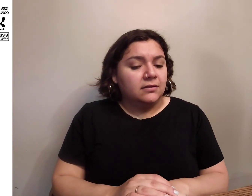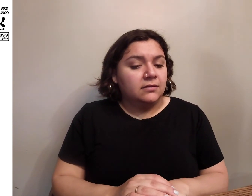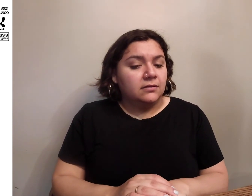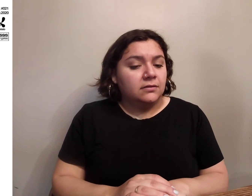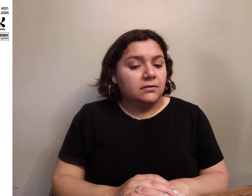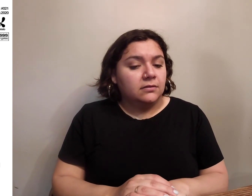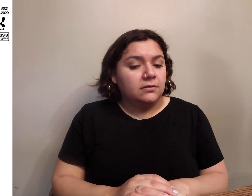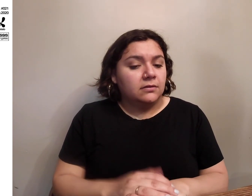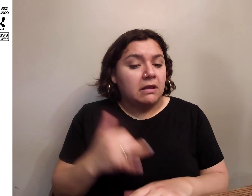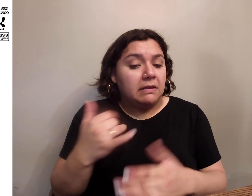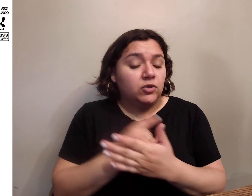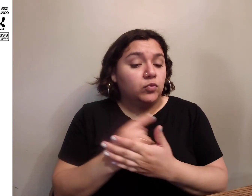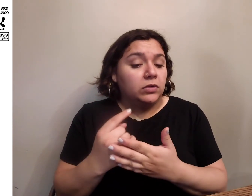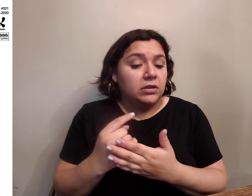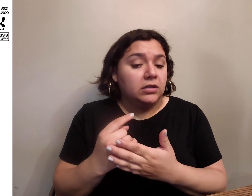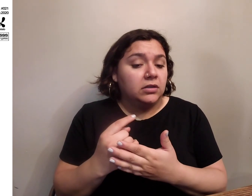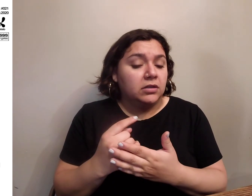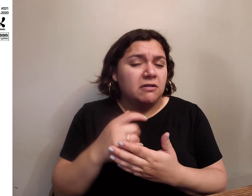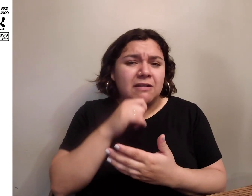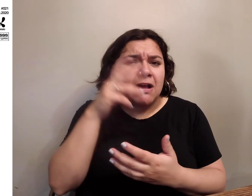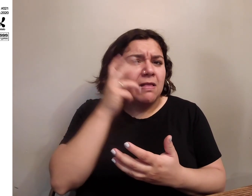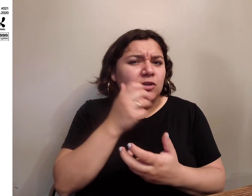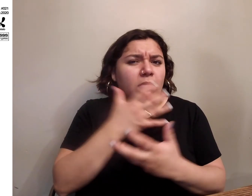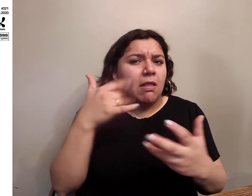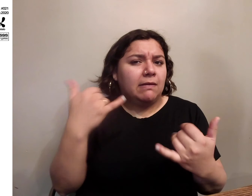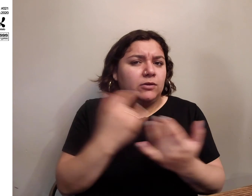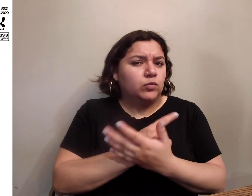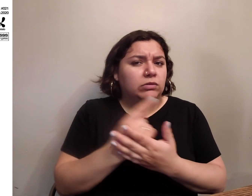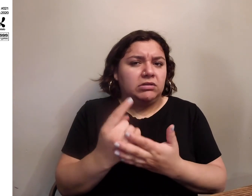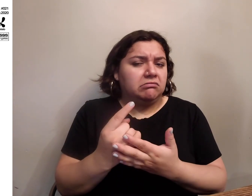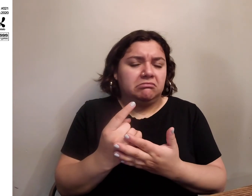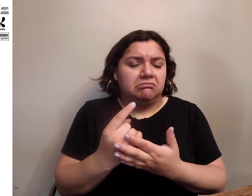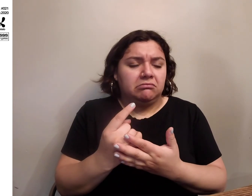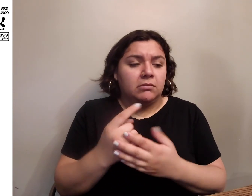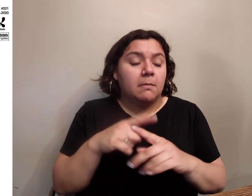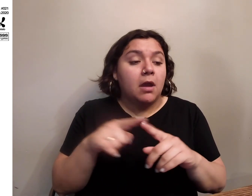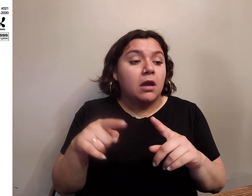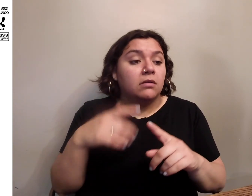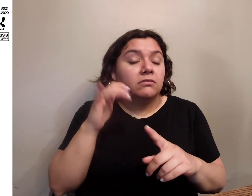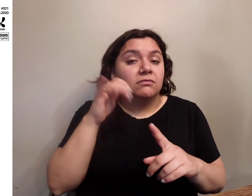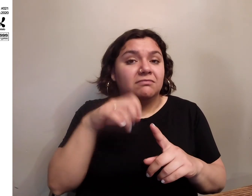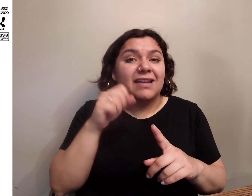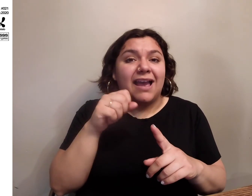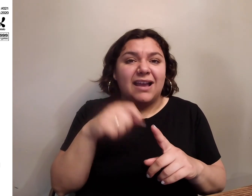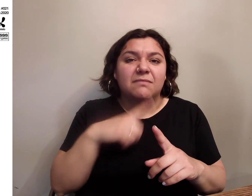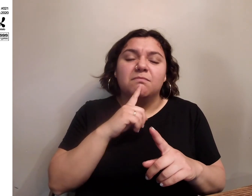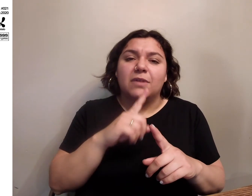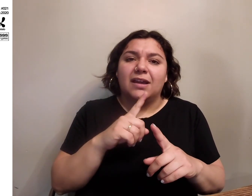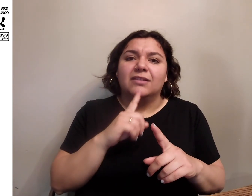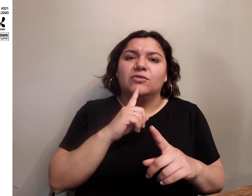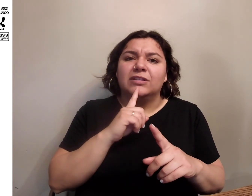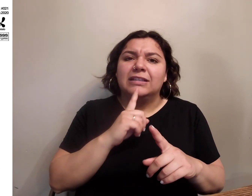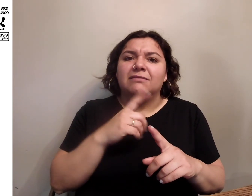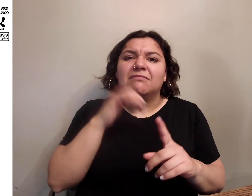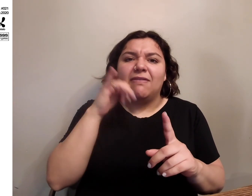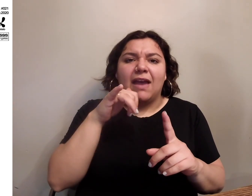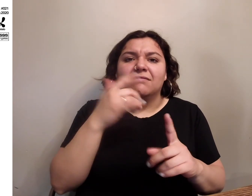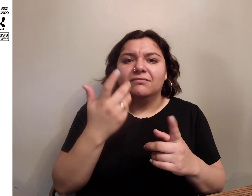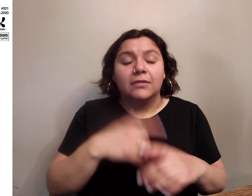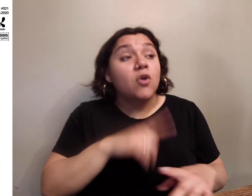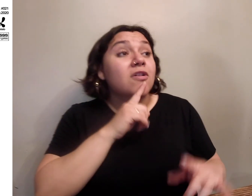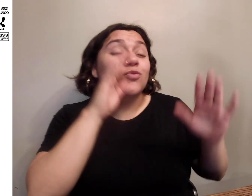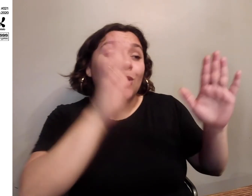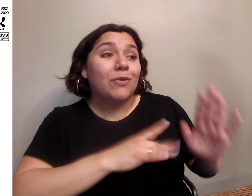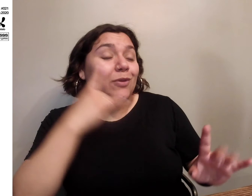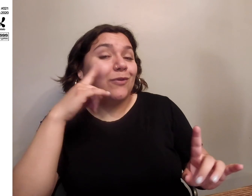this week. I haven't listened to much this week, but it's been in dribs and drabs. It's wonderful